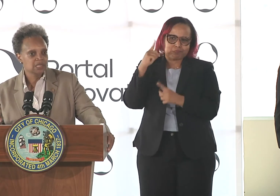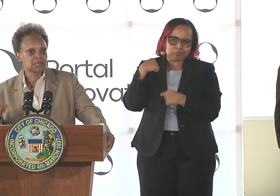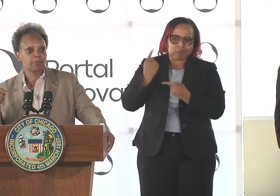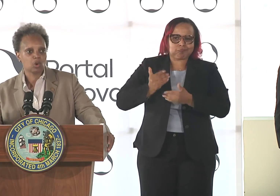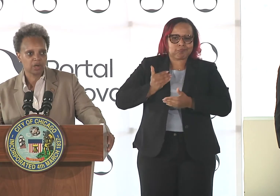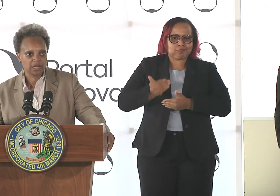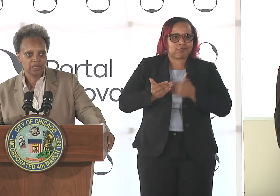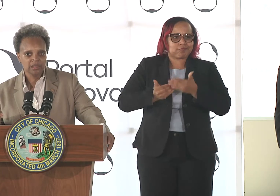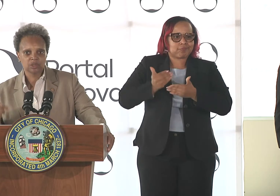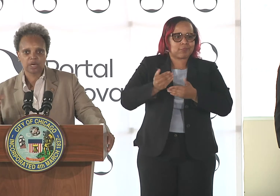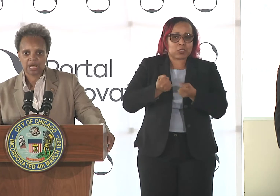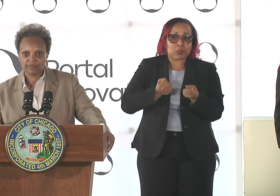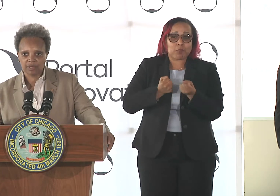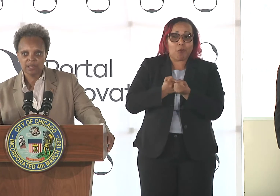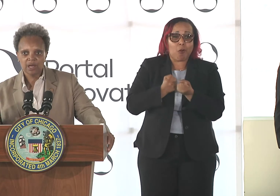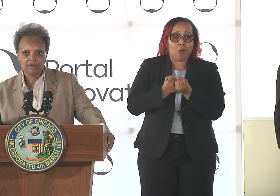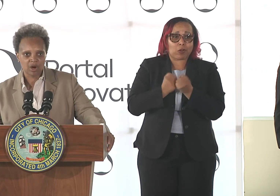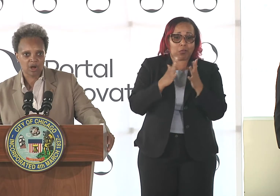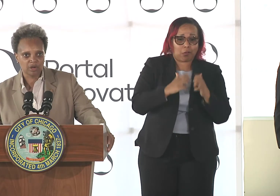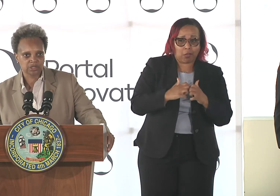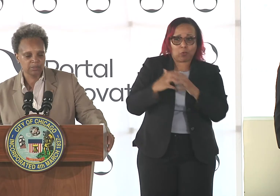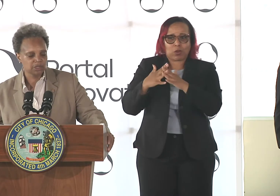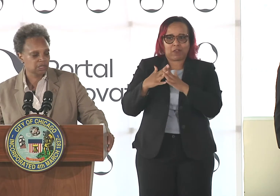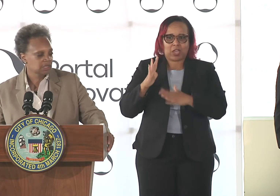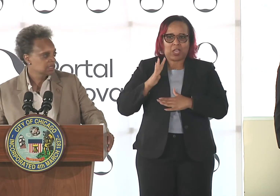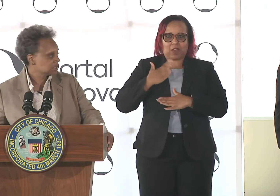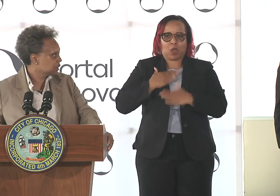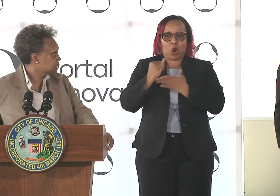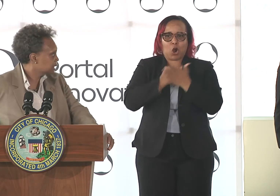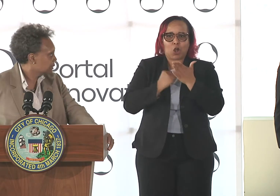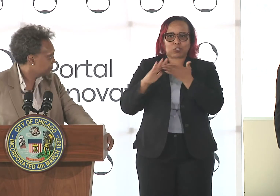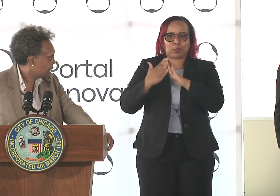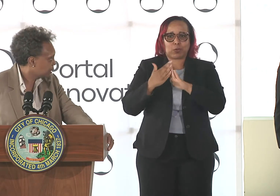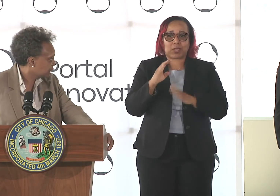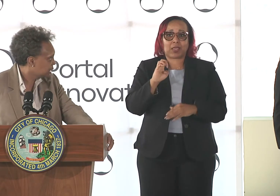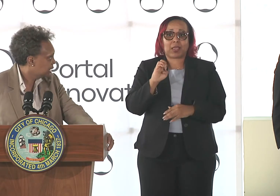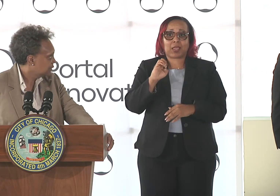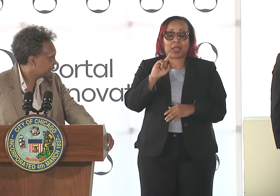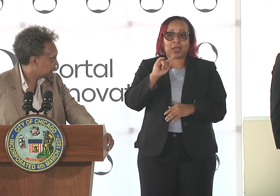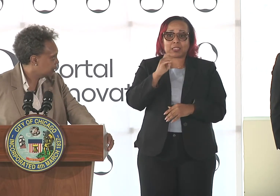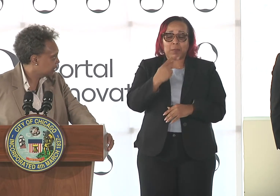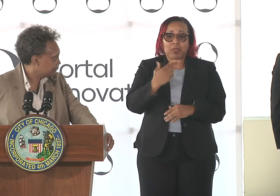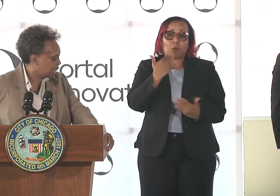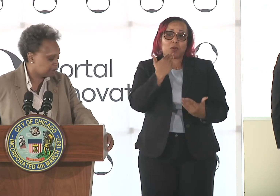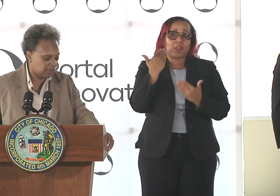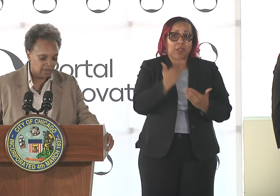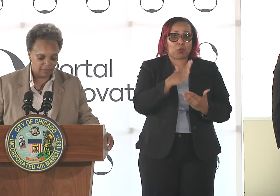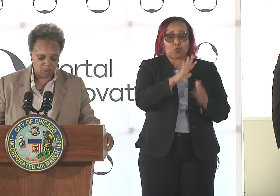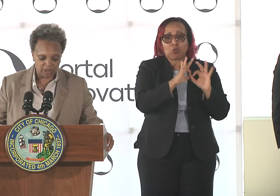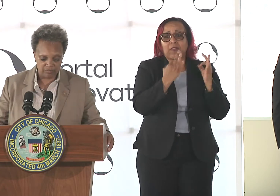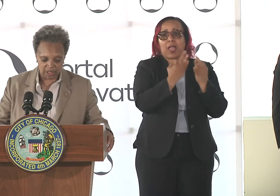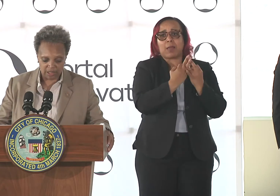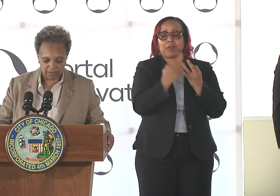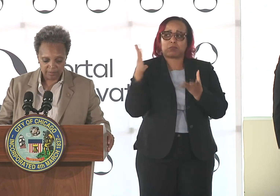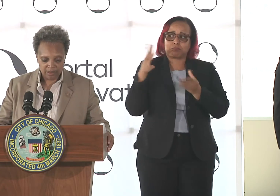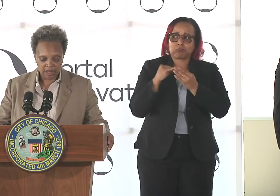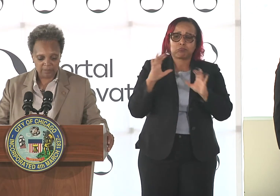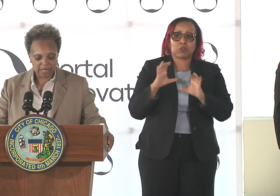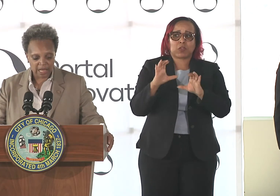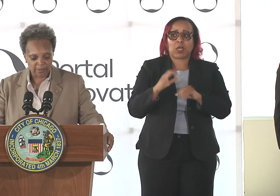way, supporting the recovery of our arts community. So Elizabeth, let me publicly thank you and the family for what you've